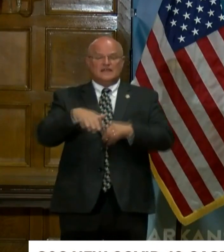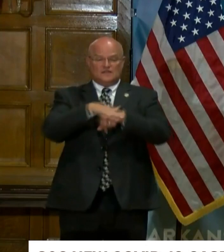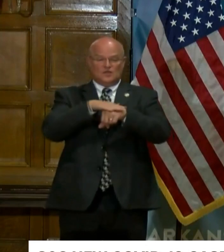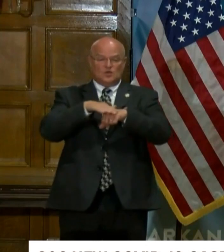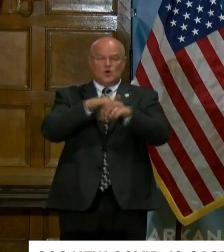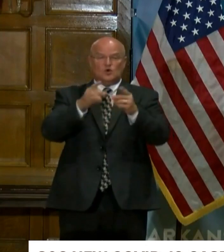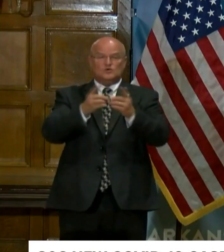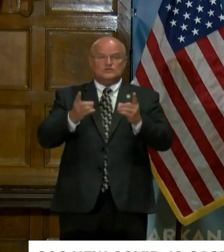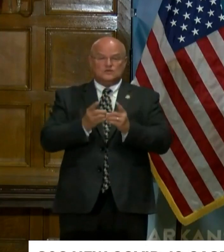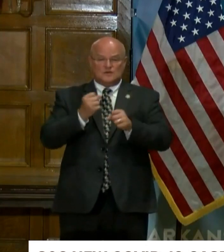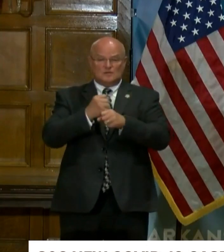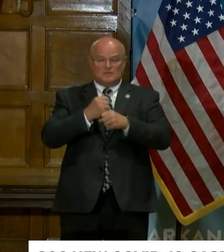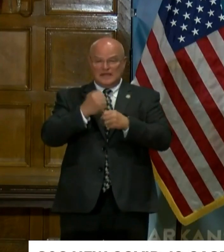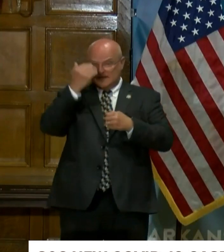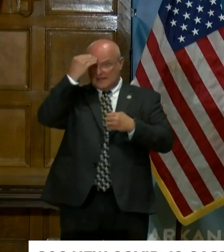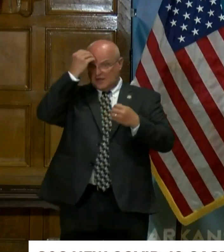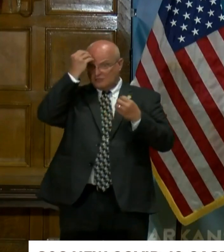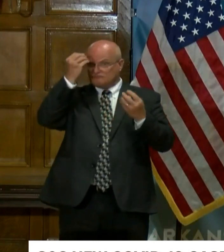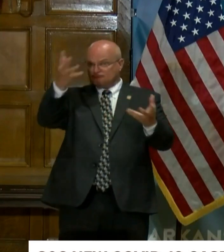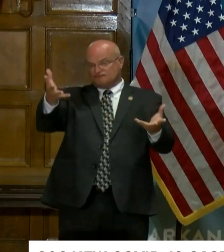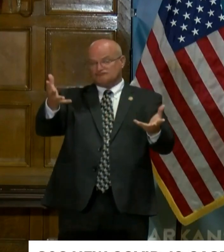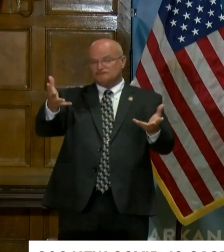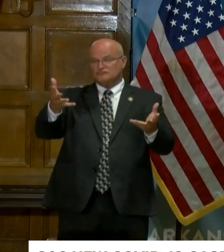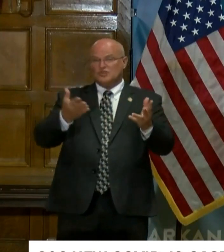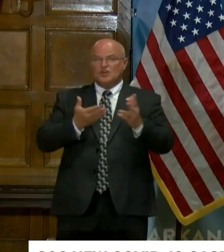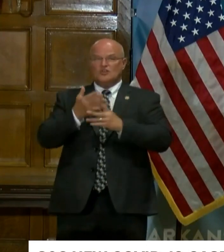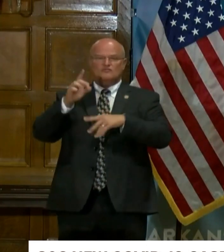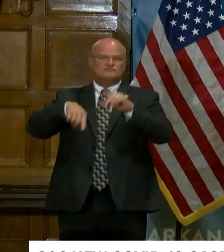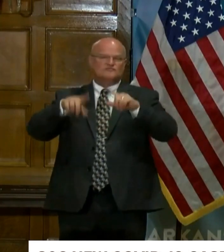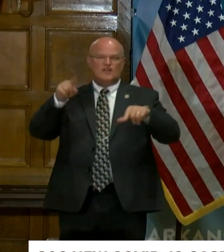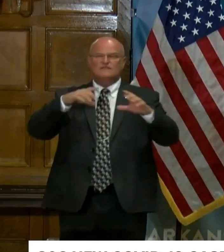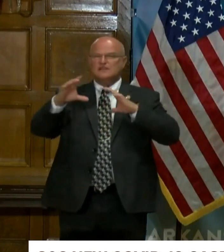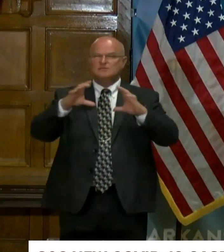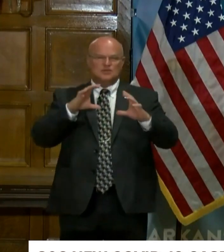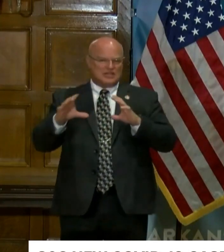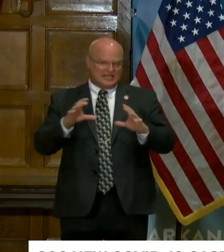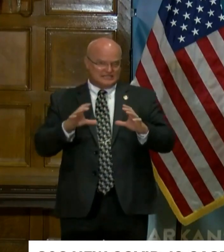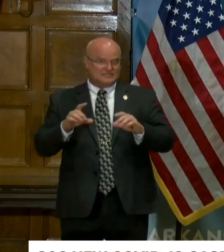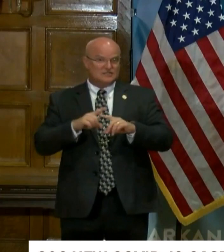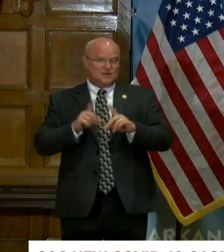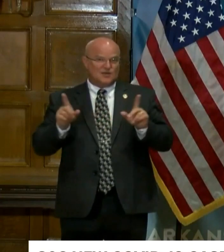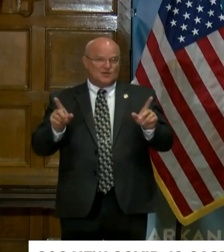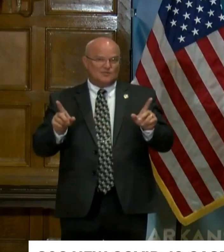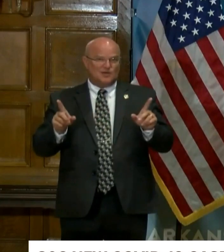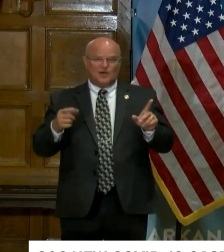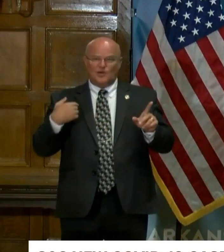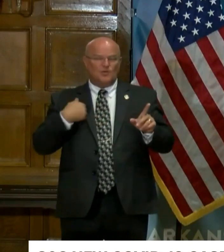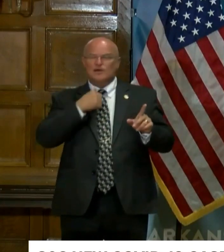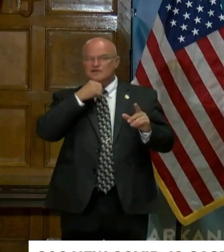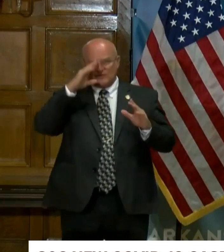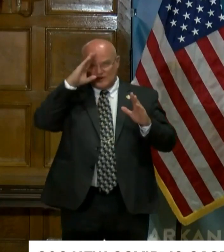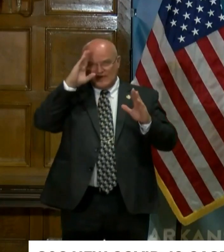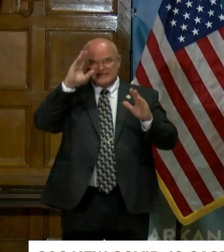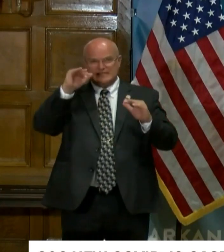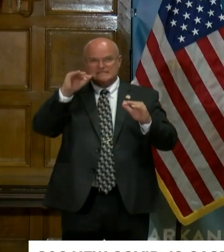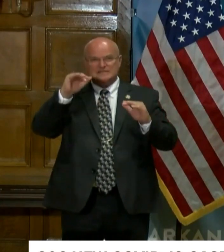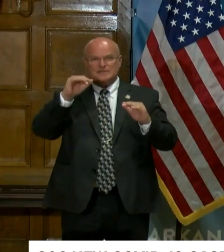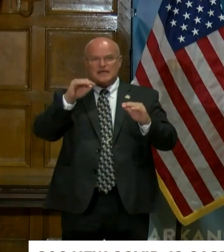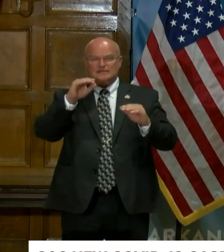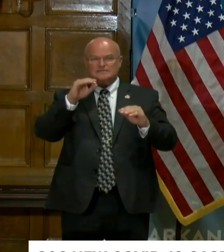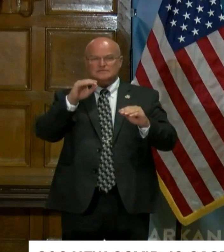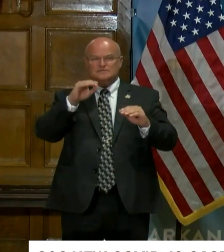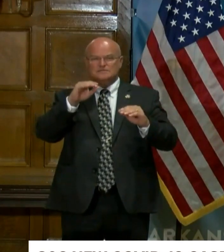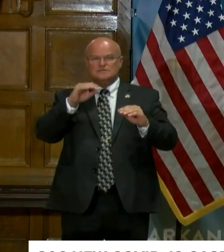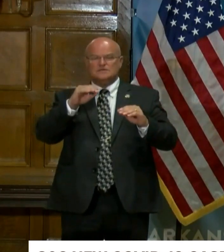local districts have made that known through a variety of communications. But no, we don't anticipate